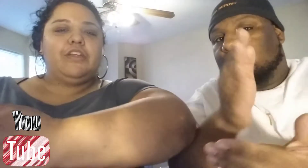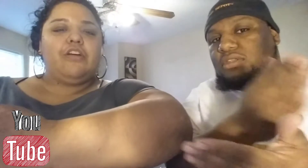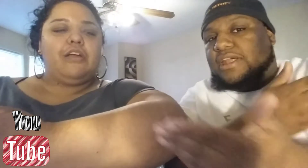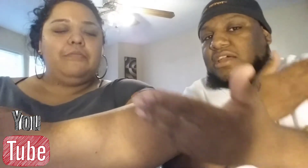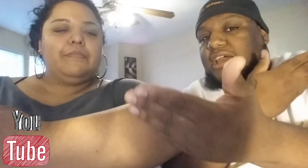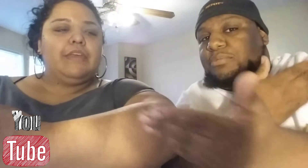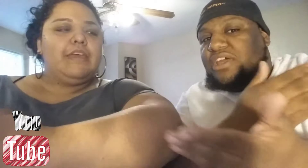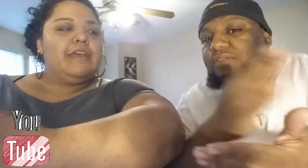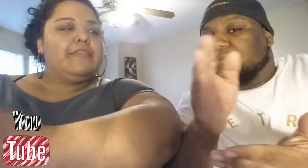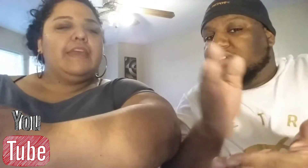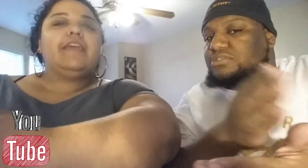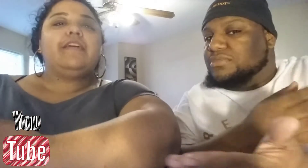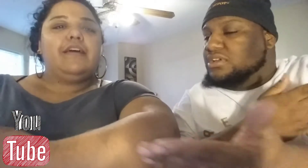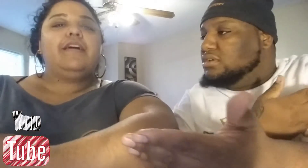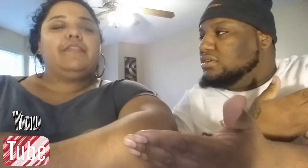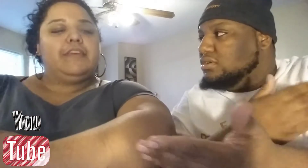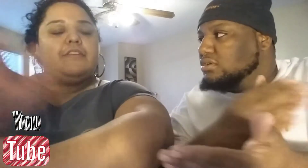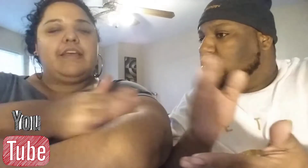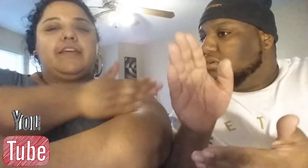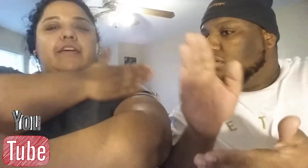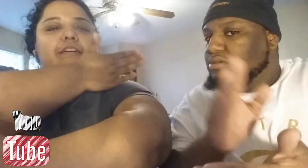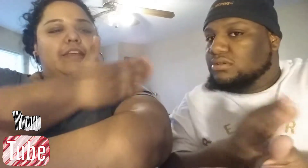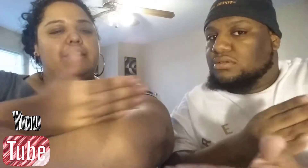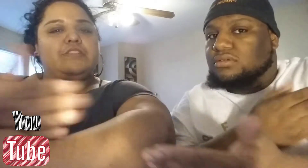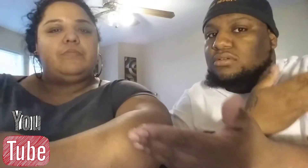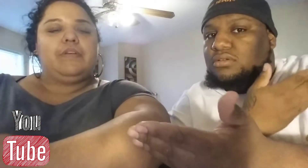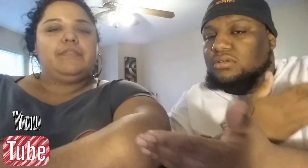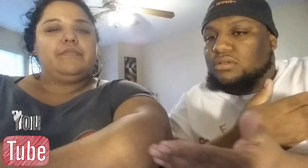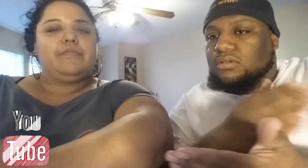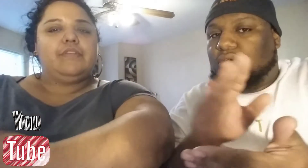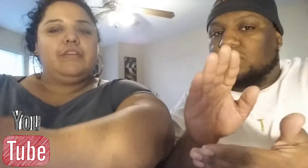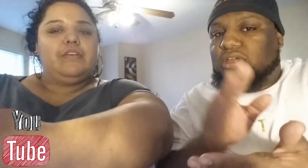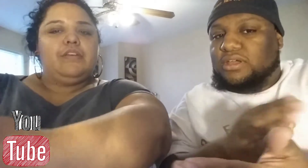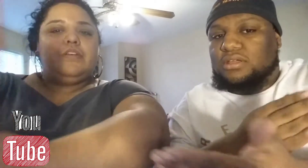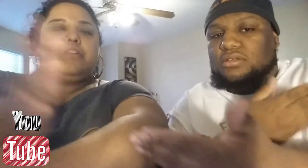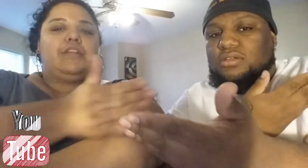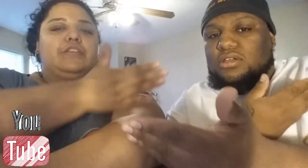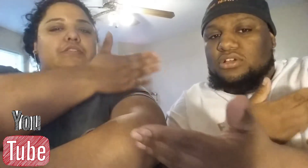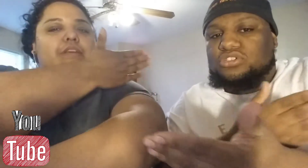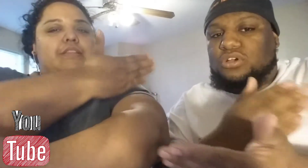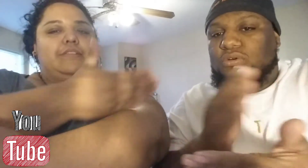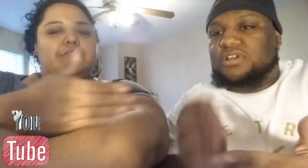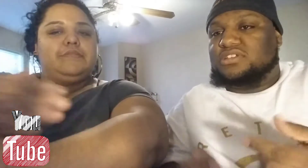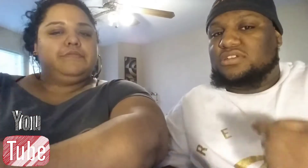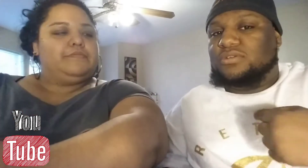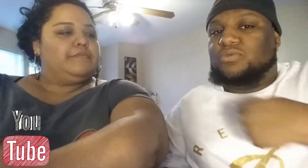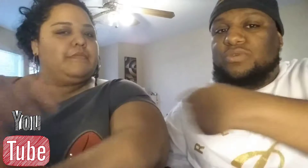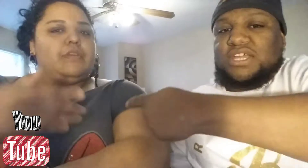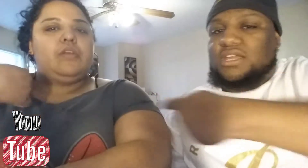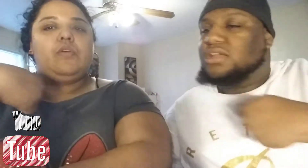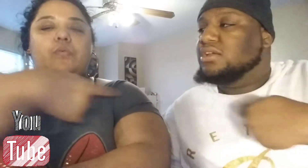your arm. Like playing an instrument. Think of like an instrument. Okay. You're gonna hit click. So it's we.